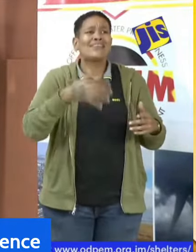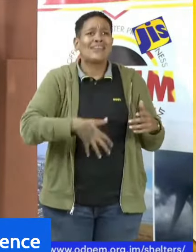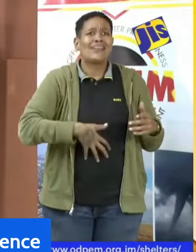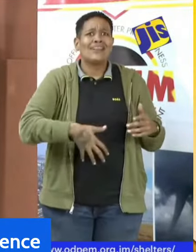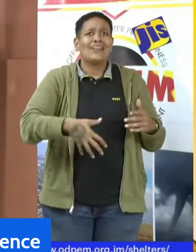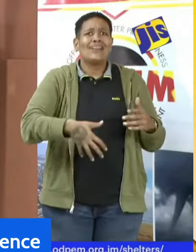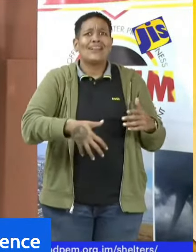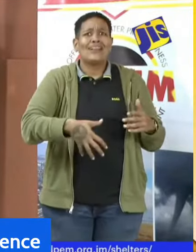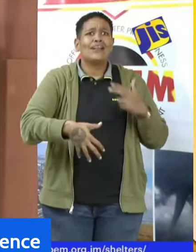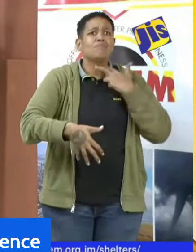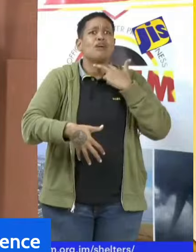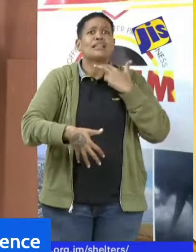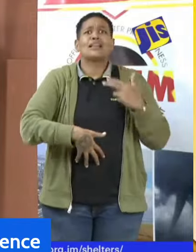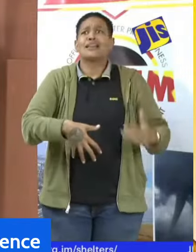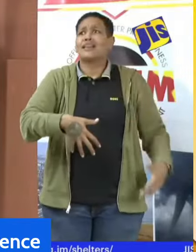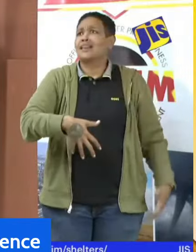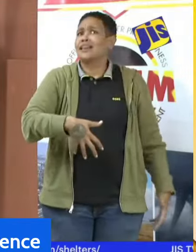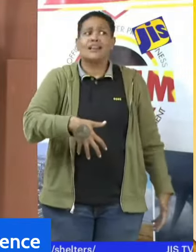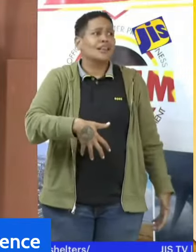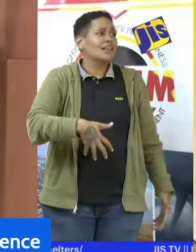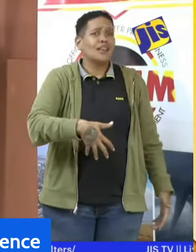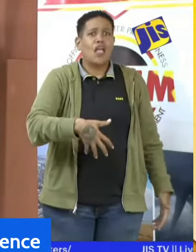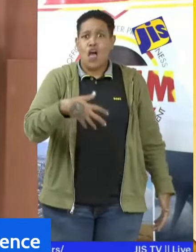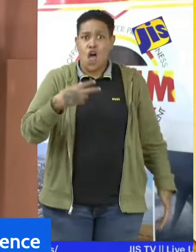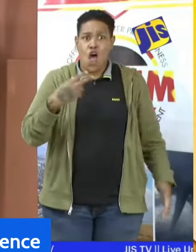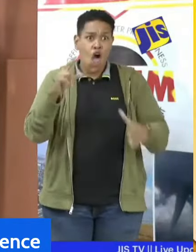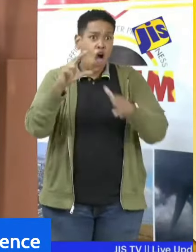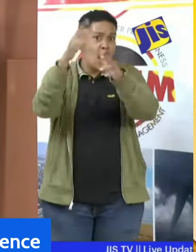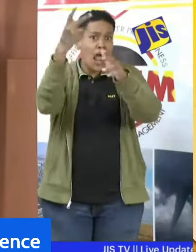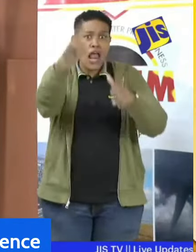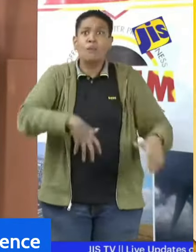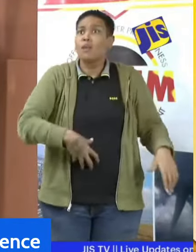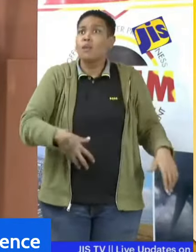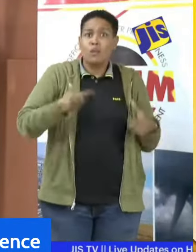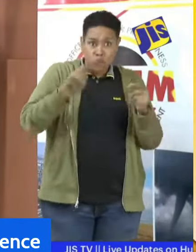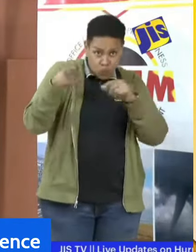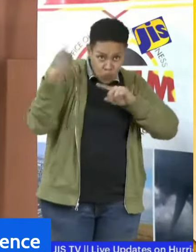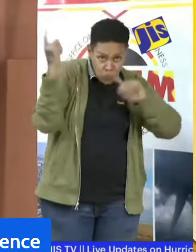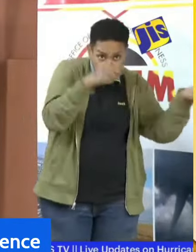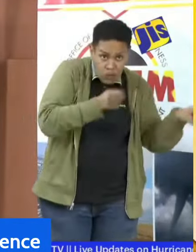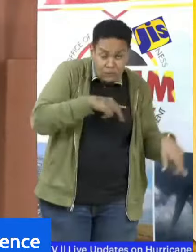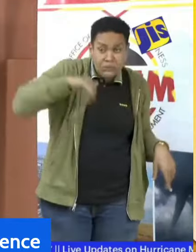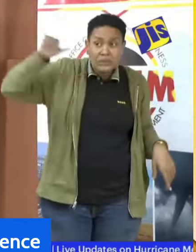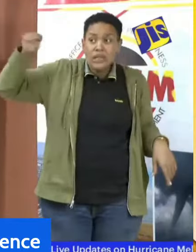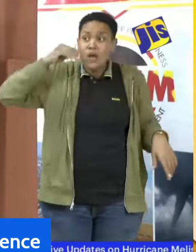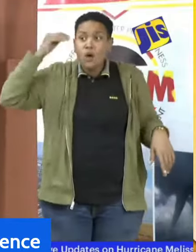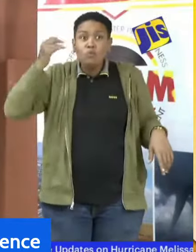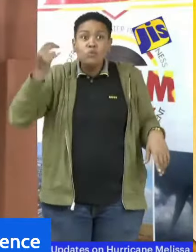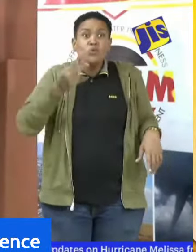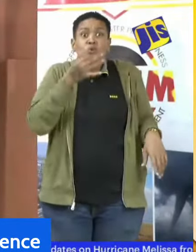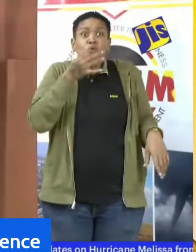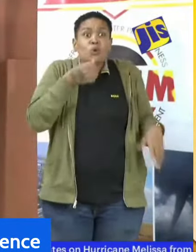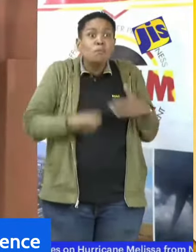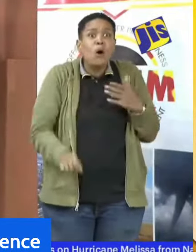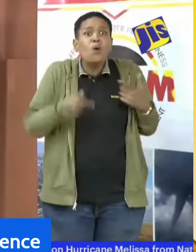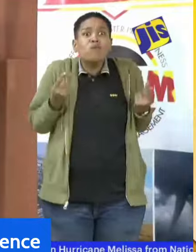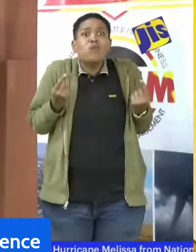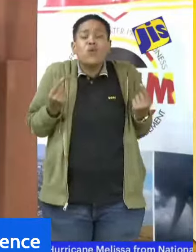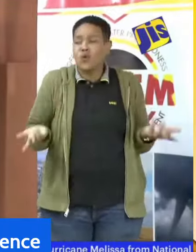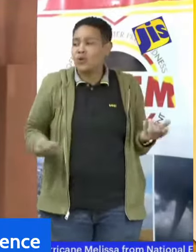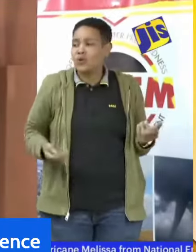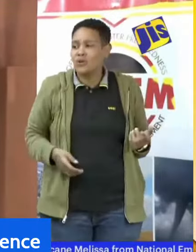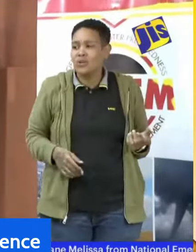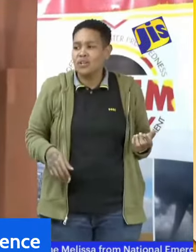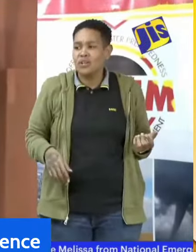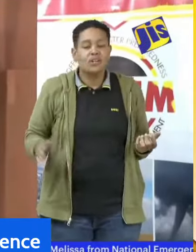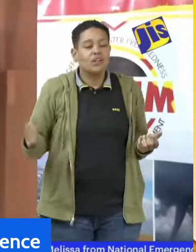of pregnancy and this hurricane is coming? What do you do? Do you head to the hospital? Do you stay home? What do you do? I'm